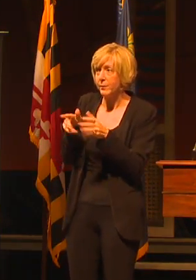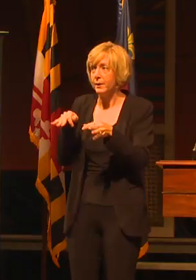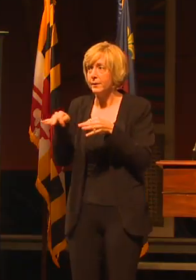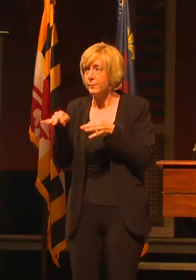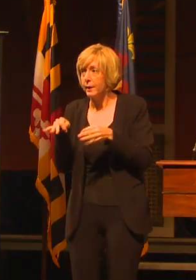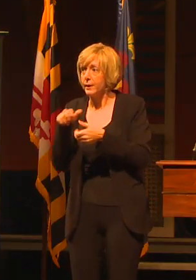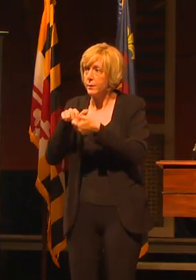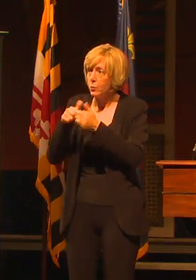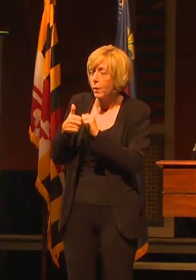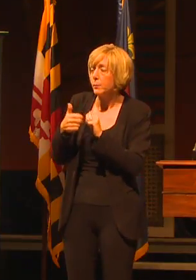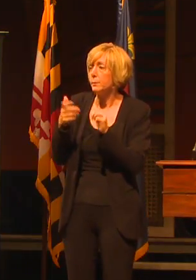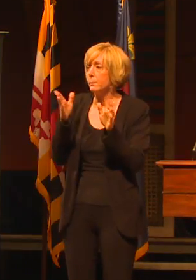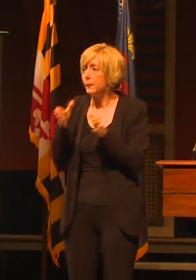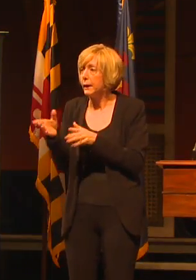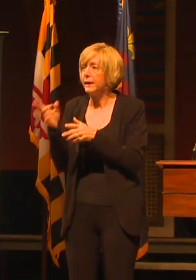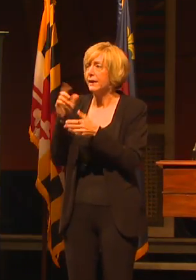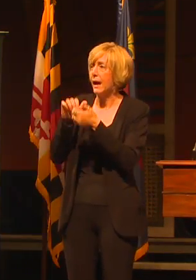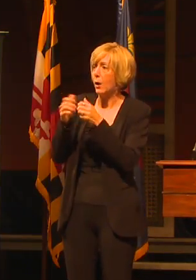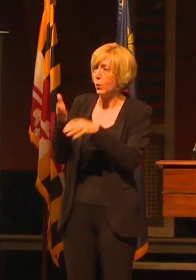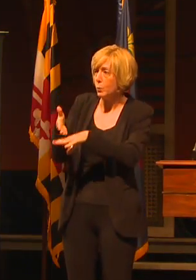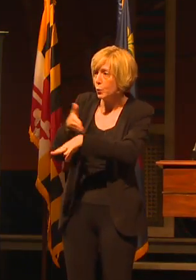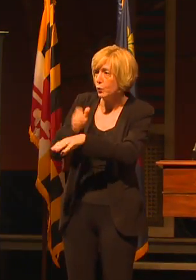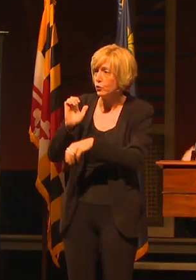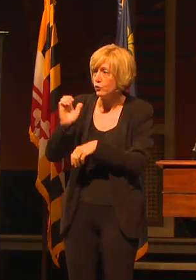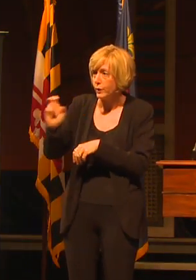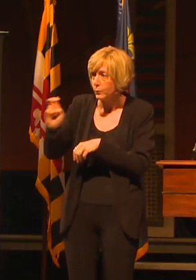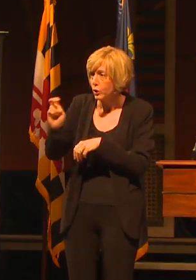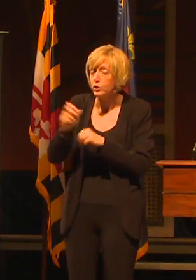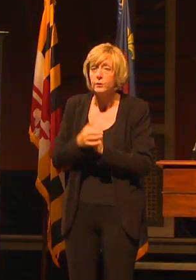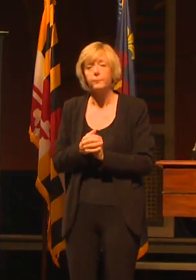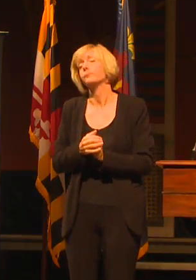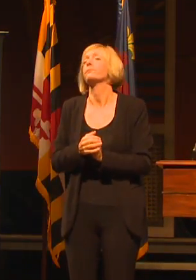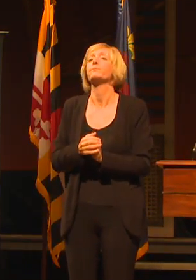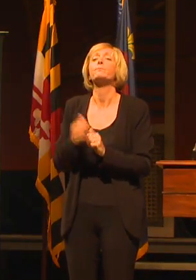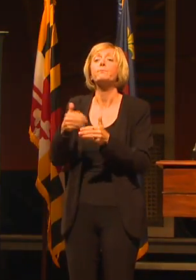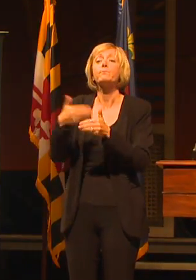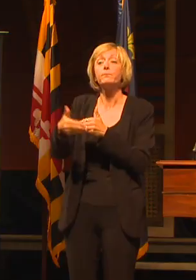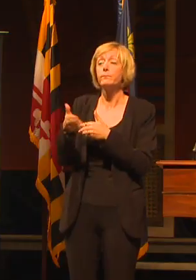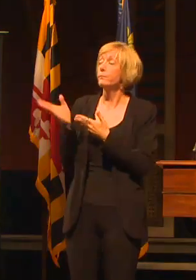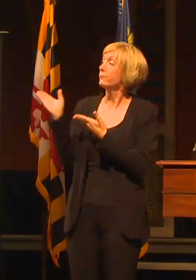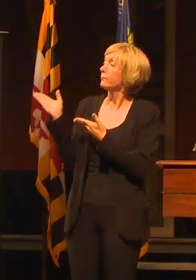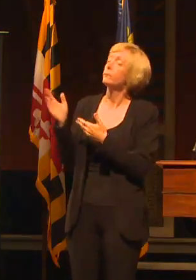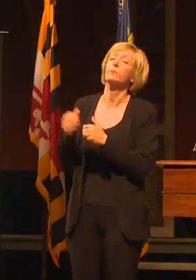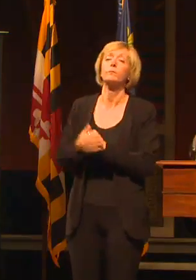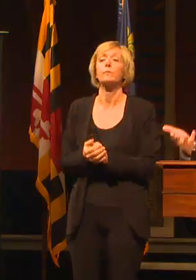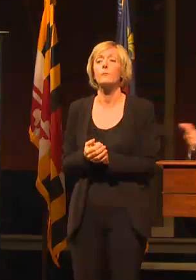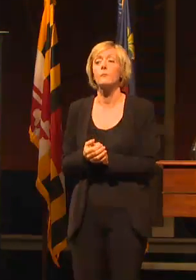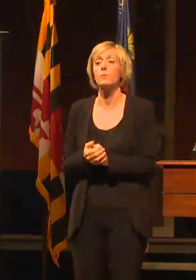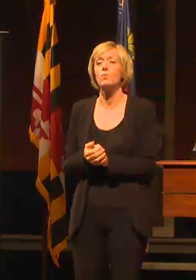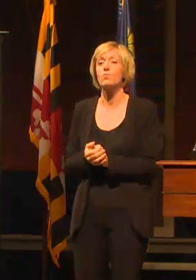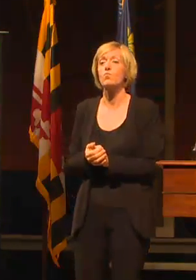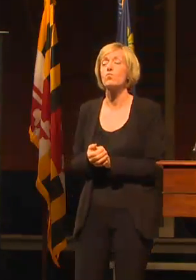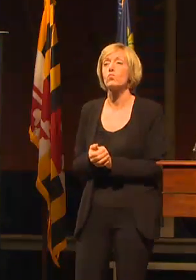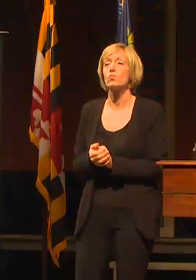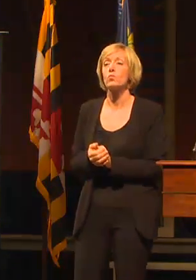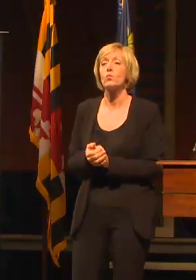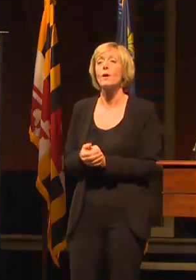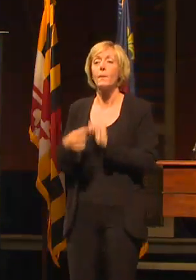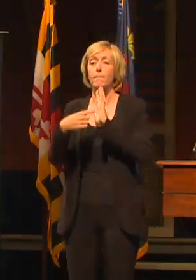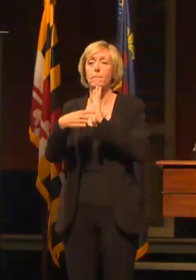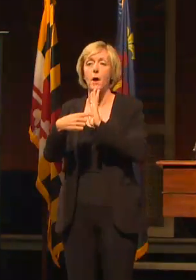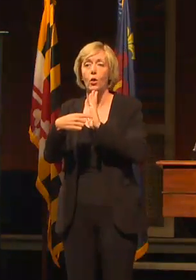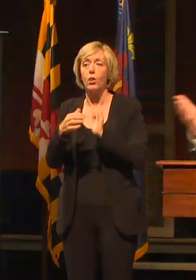about what were we going to do about transportation in this state. What you can see on the next slide is this is a